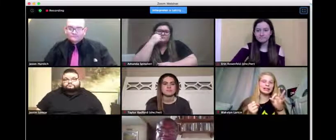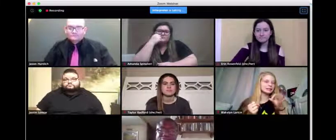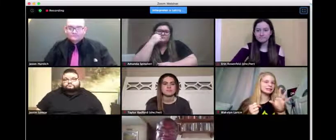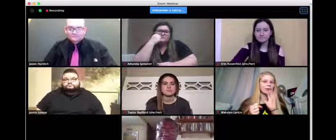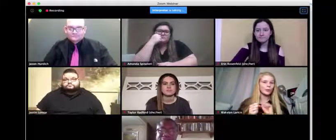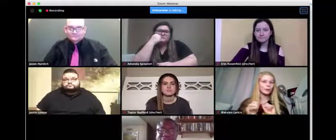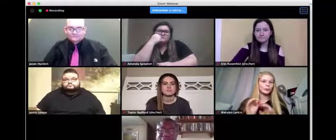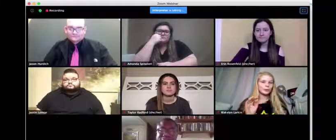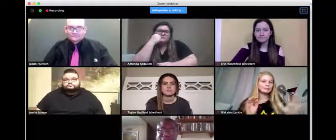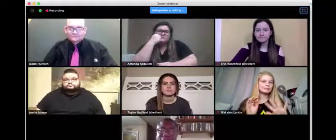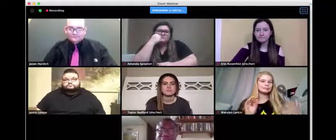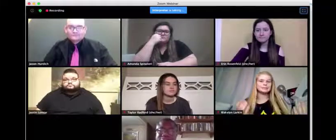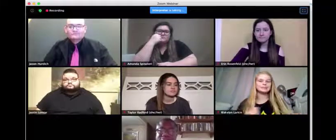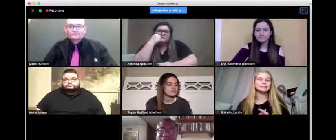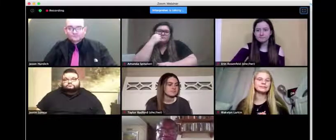And so that's it.